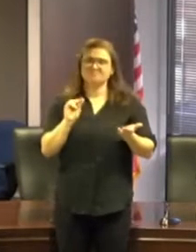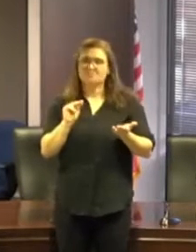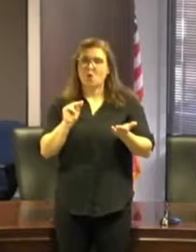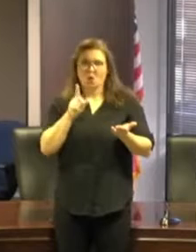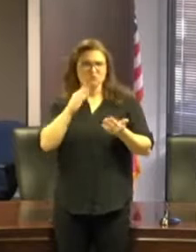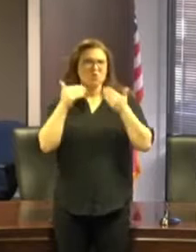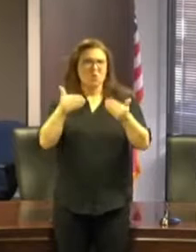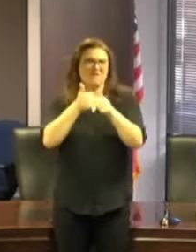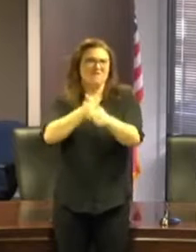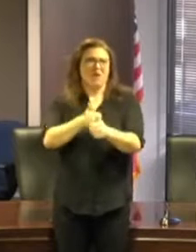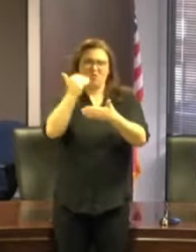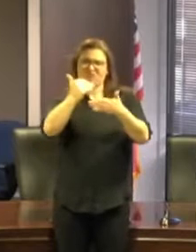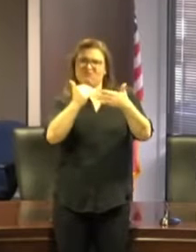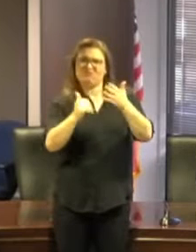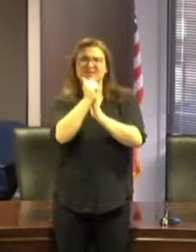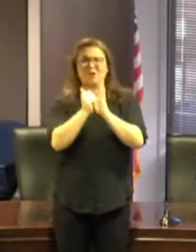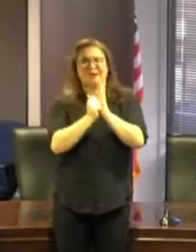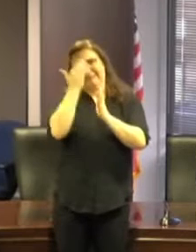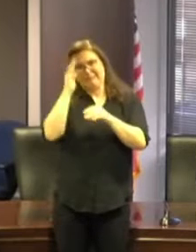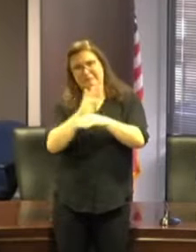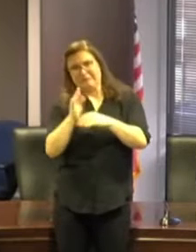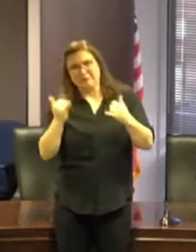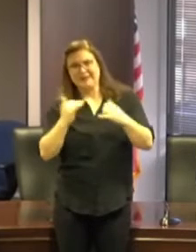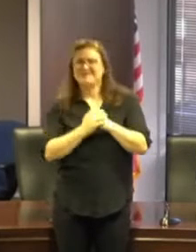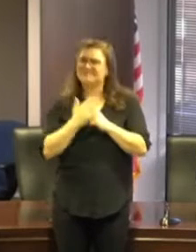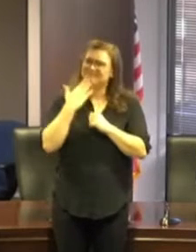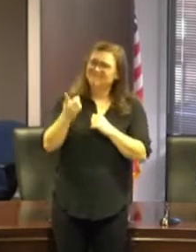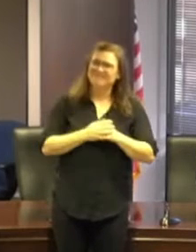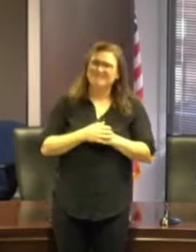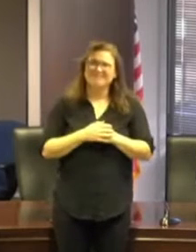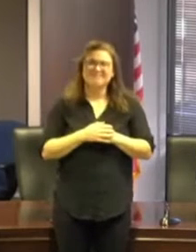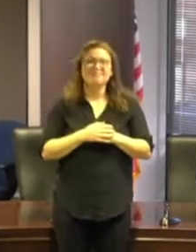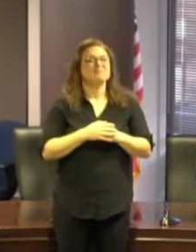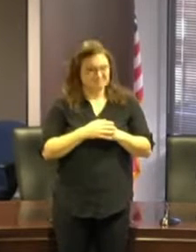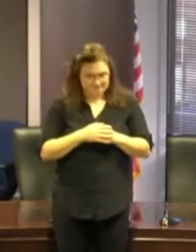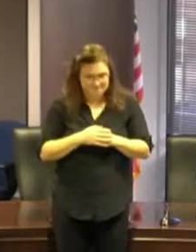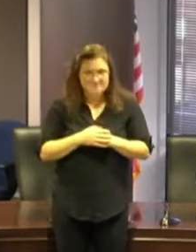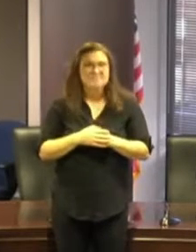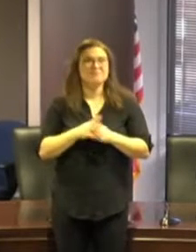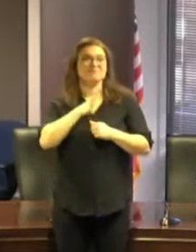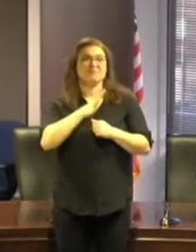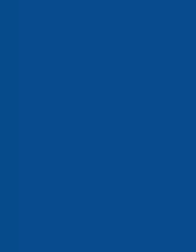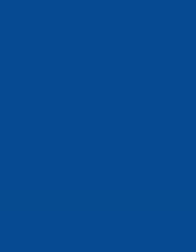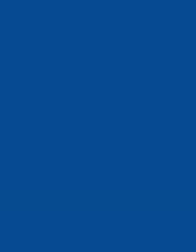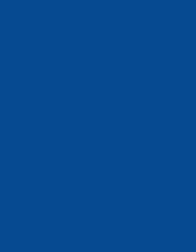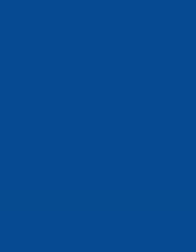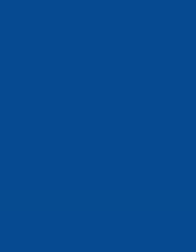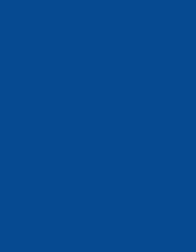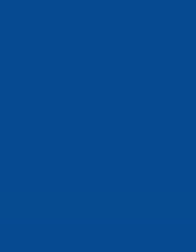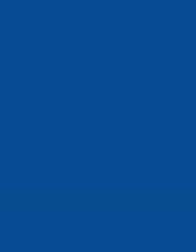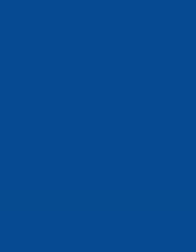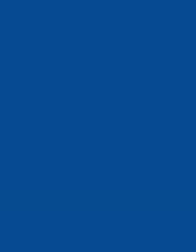the agenda. I know we have a full one. Thank you. Okay. First of all, I'll call on Kim Morris,